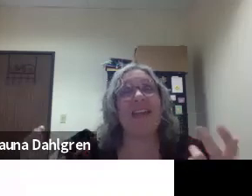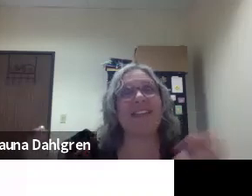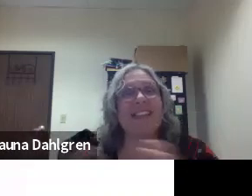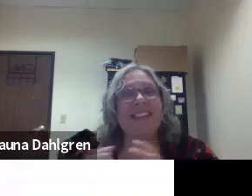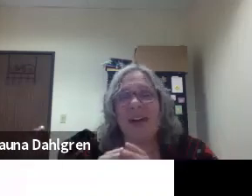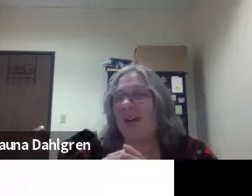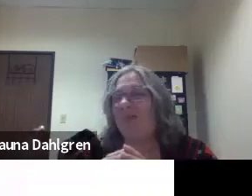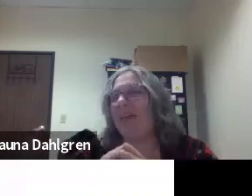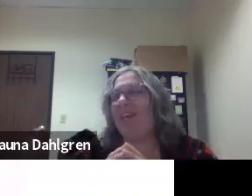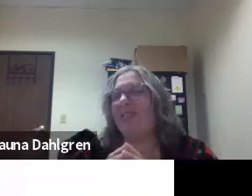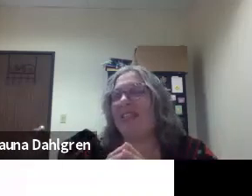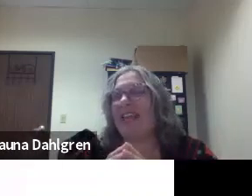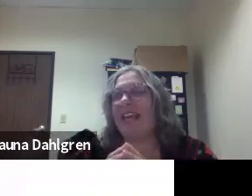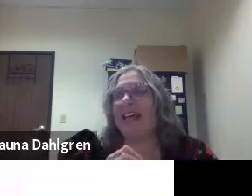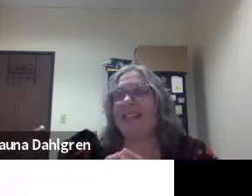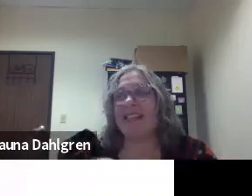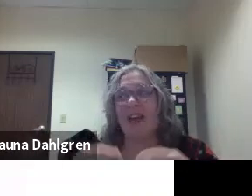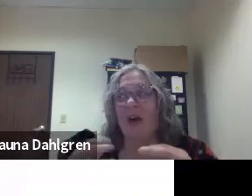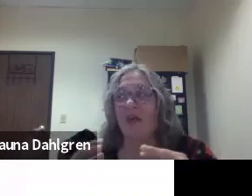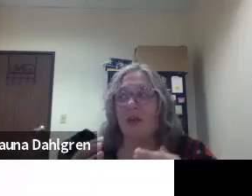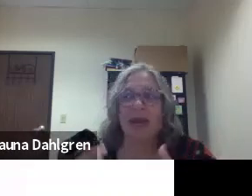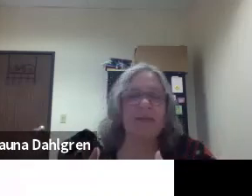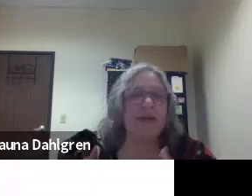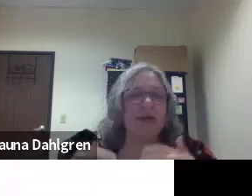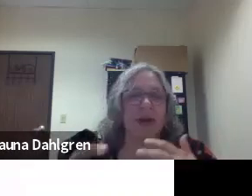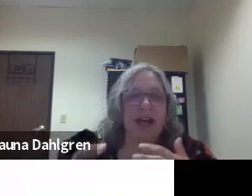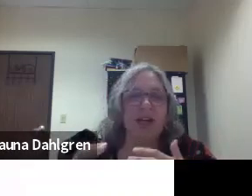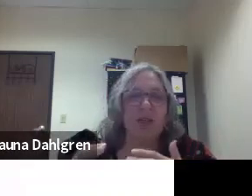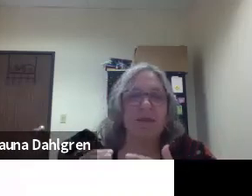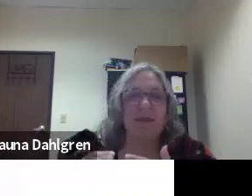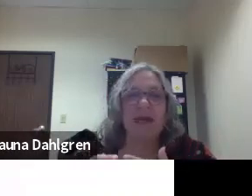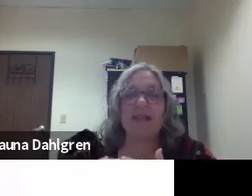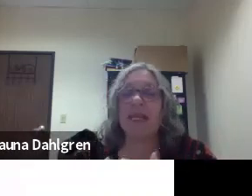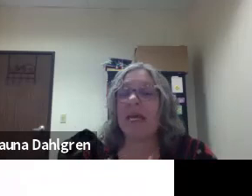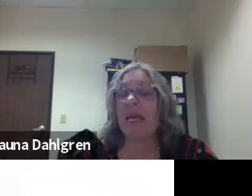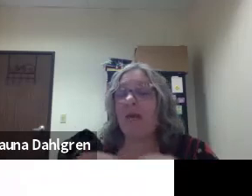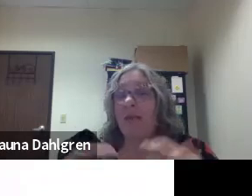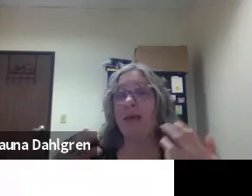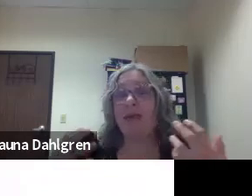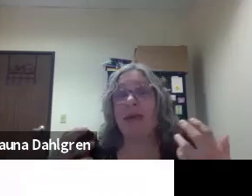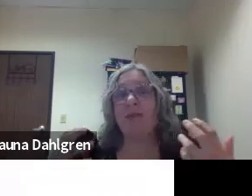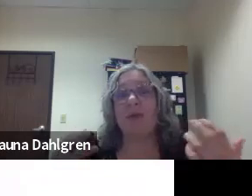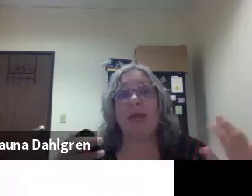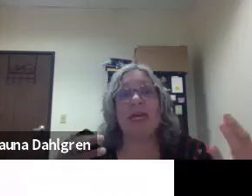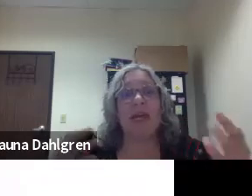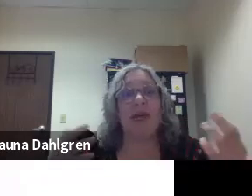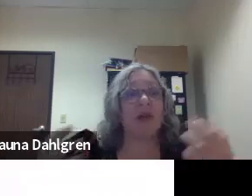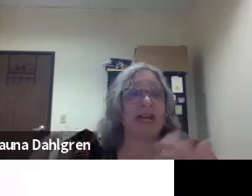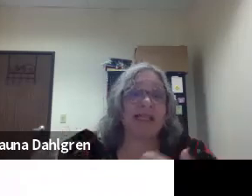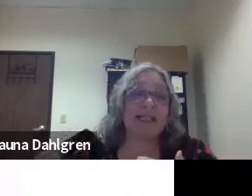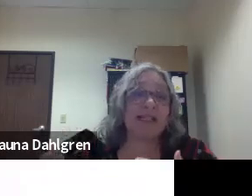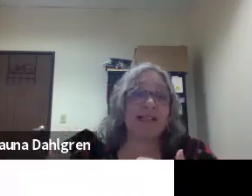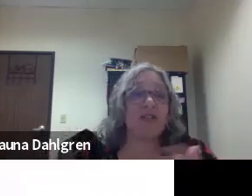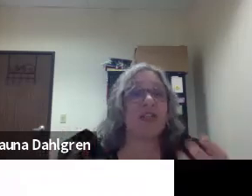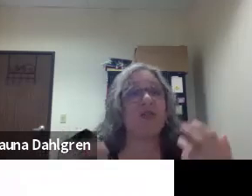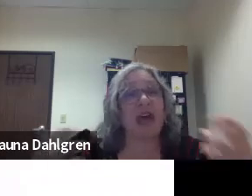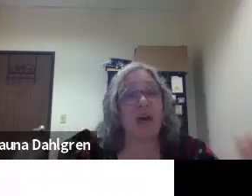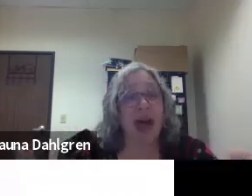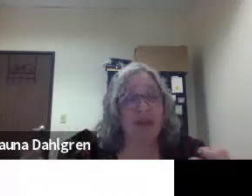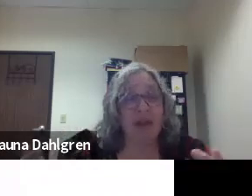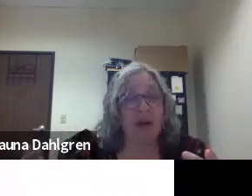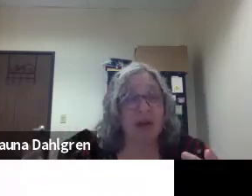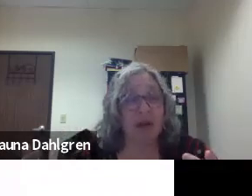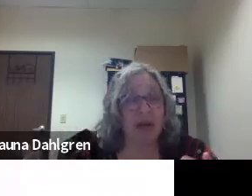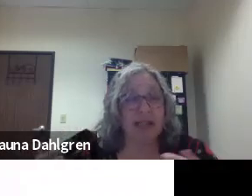or unnecessary implications, I guess, like overpayments or underpayments, maybe people making crisis decisions